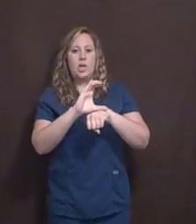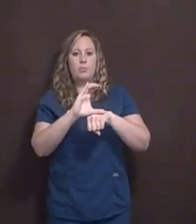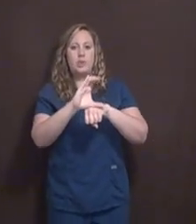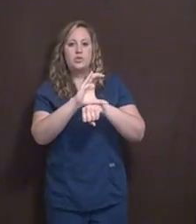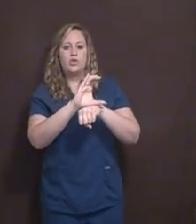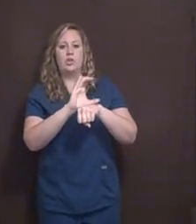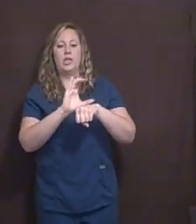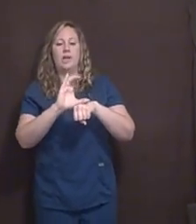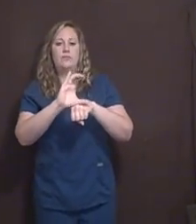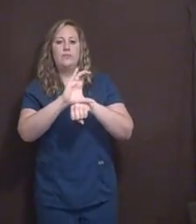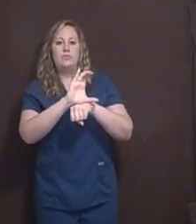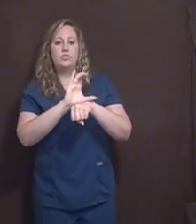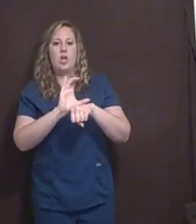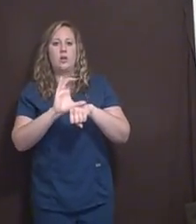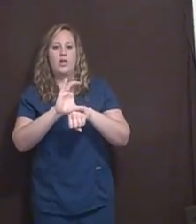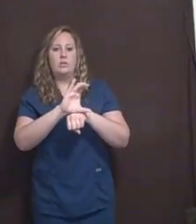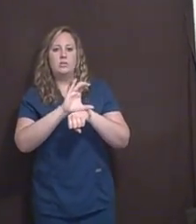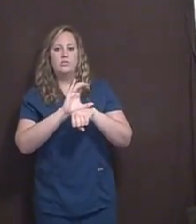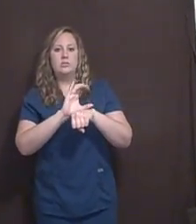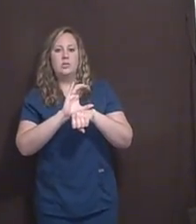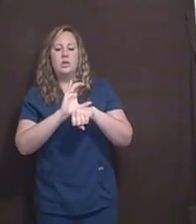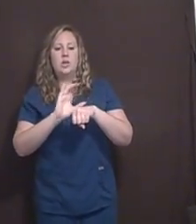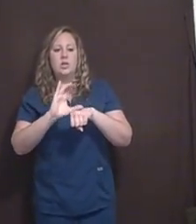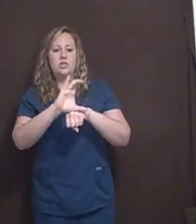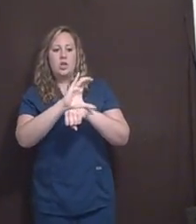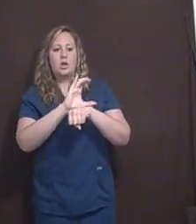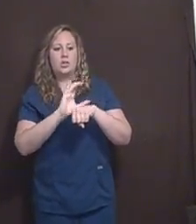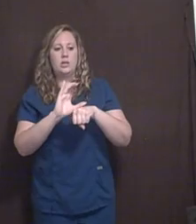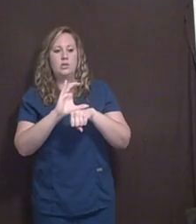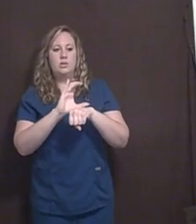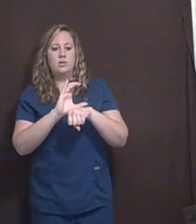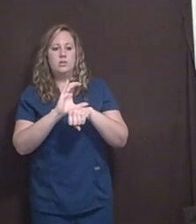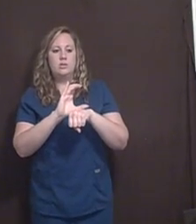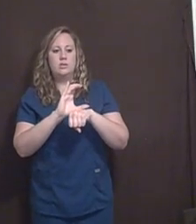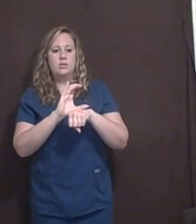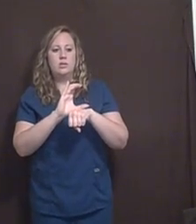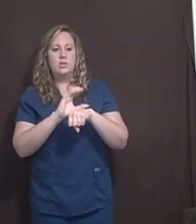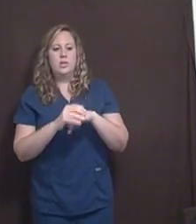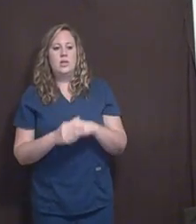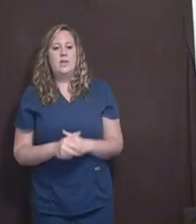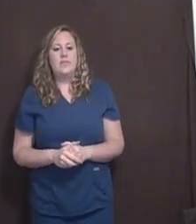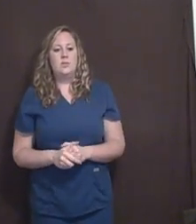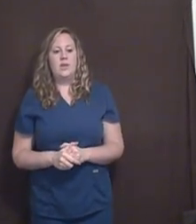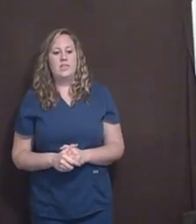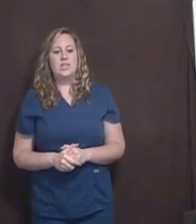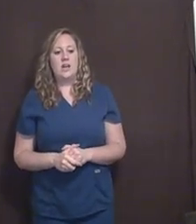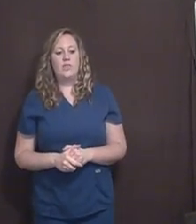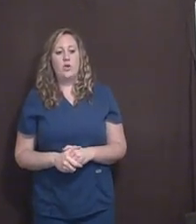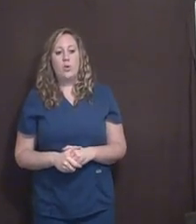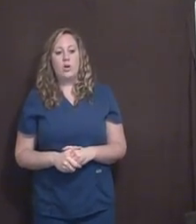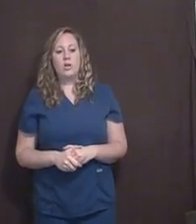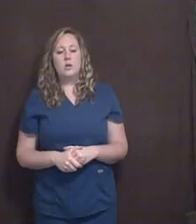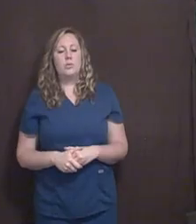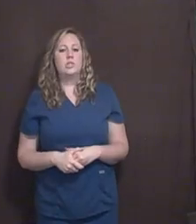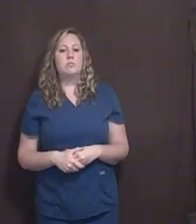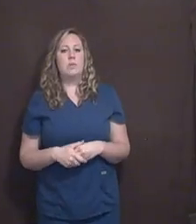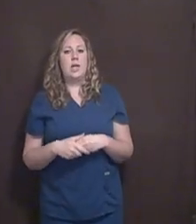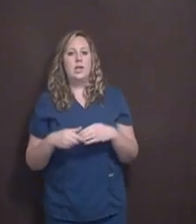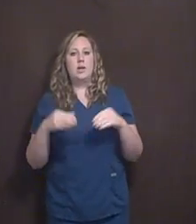shape and circling it. Chocolate. Chocolate. Then we have the sign for corn, which is made